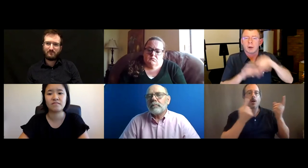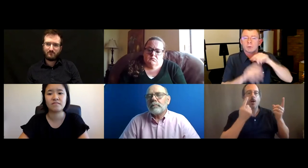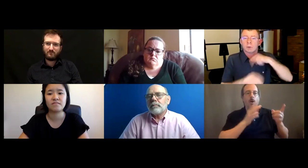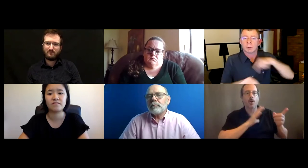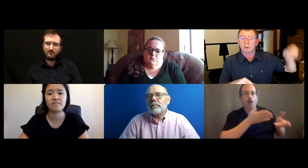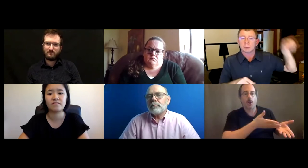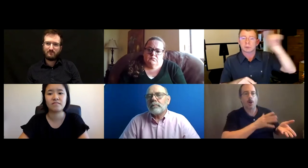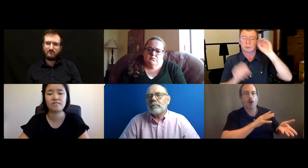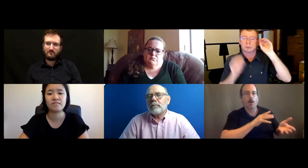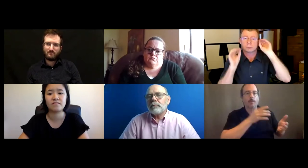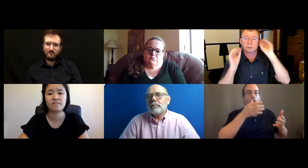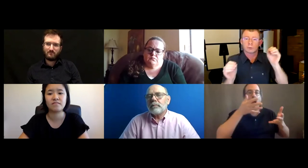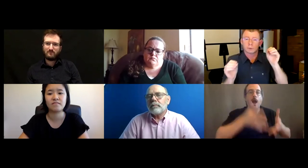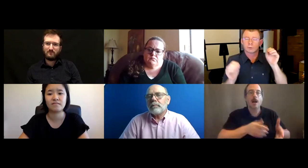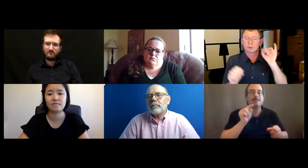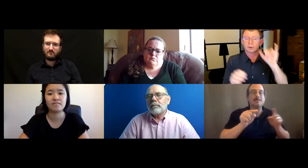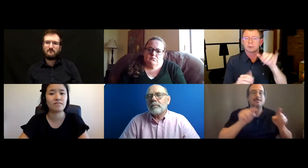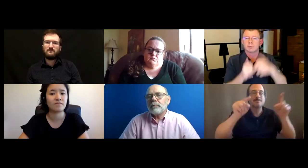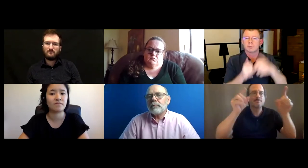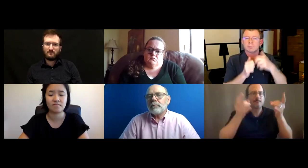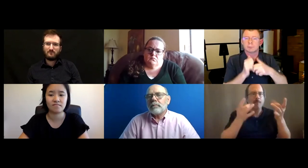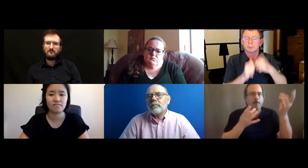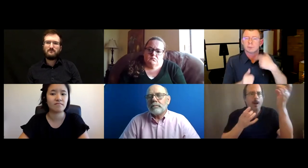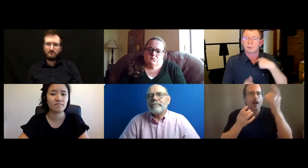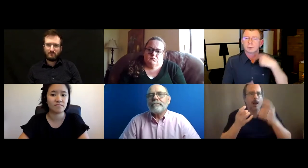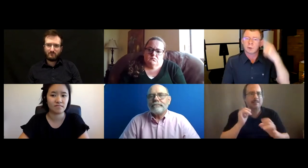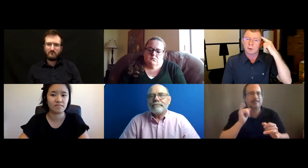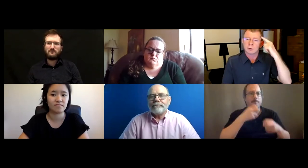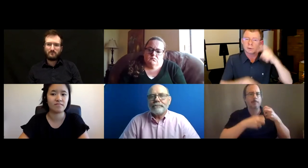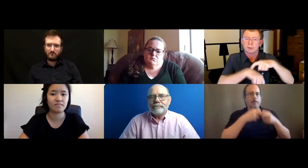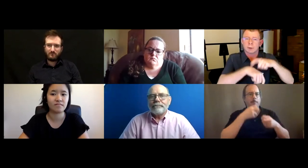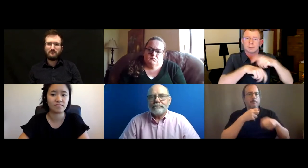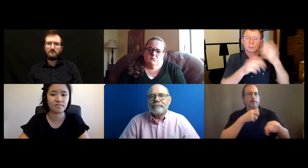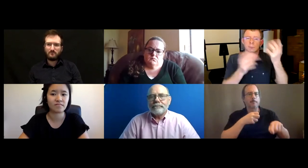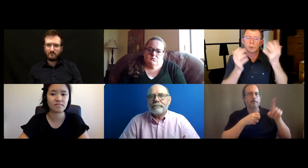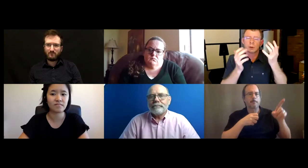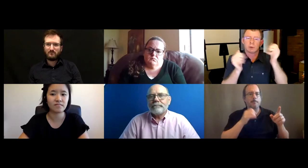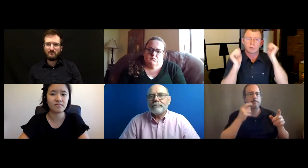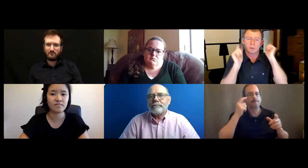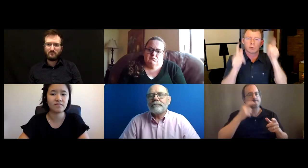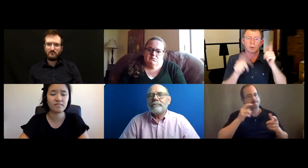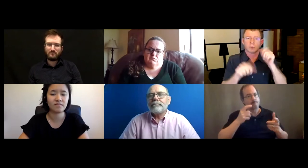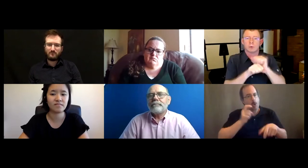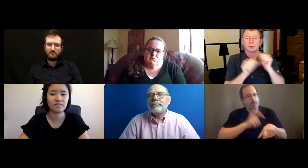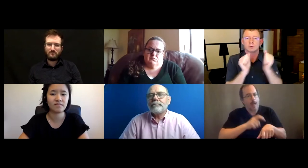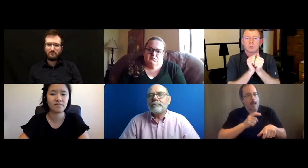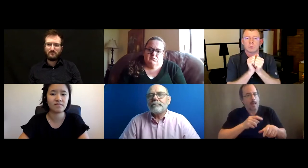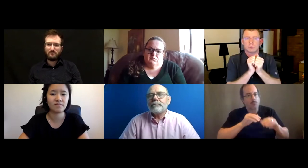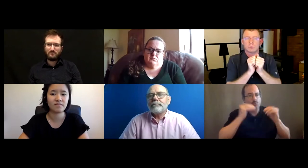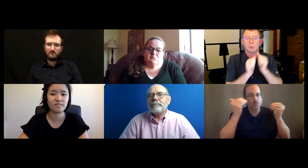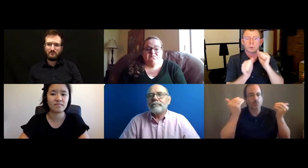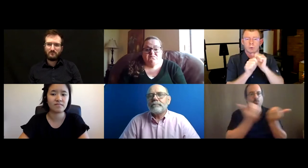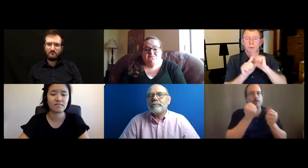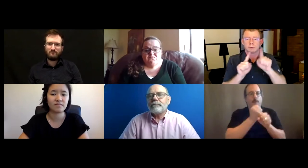and there might be a resource that others know about, but based on geography, not everyone will